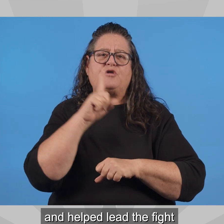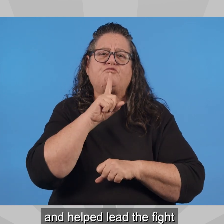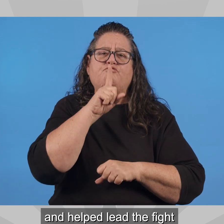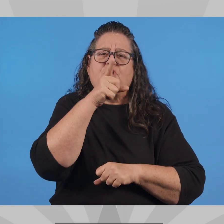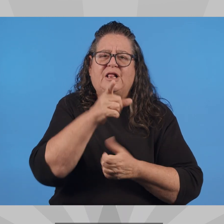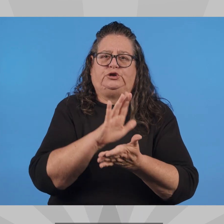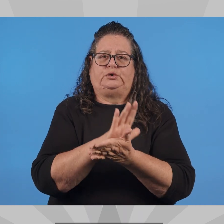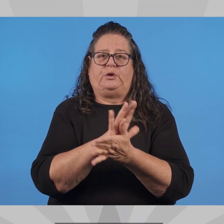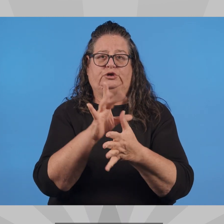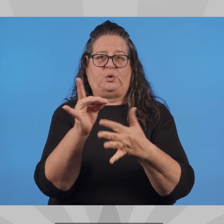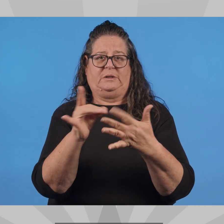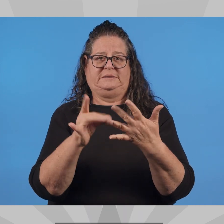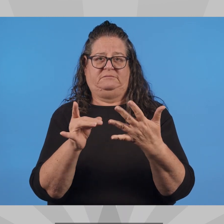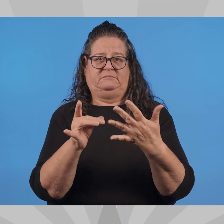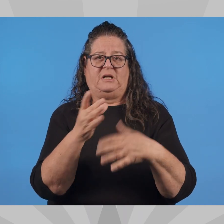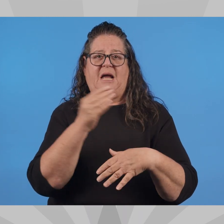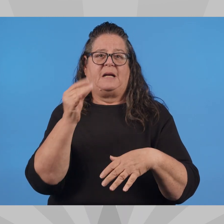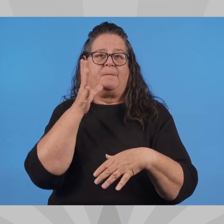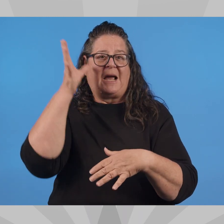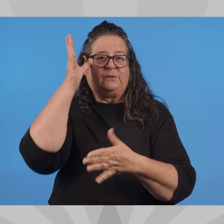school choice and parental rights.